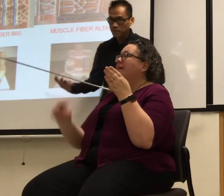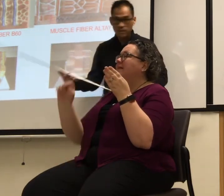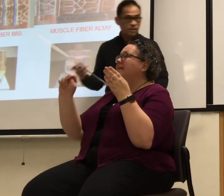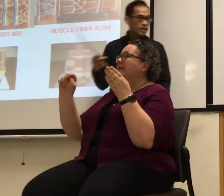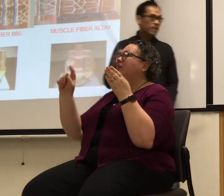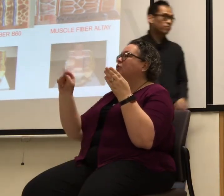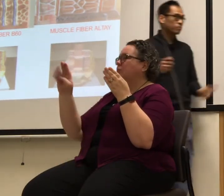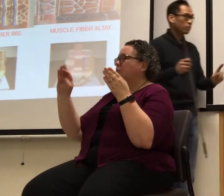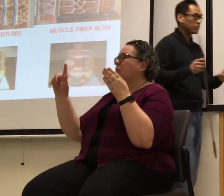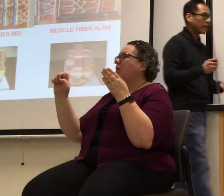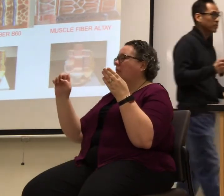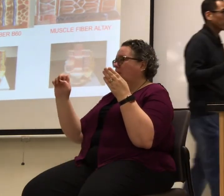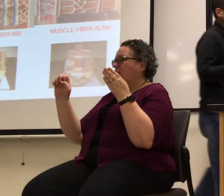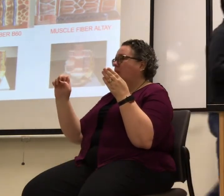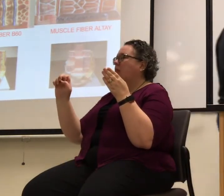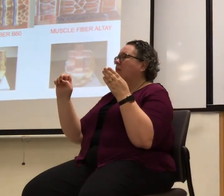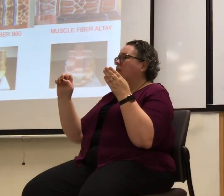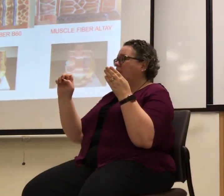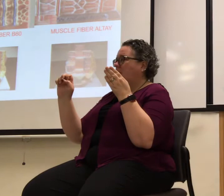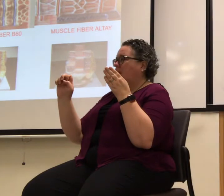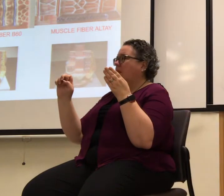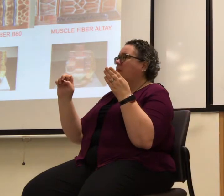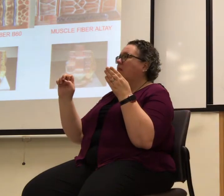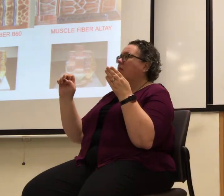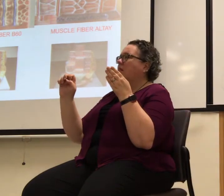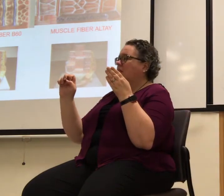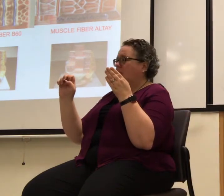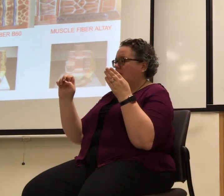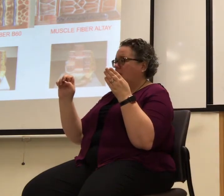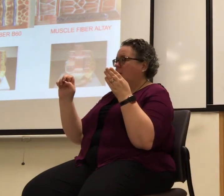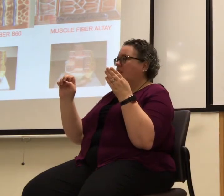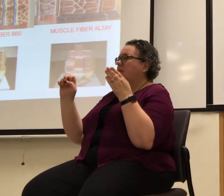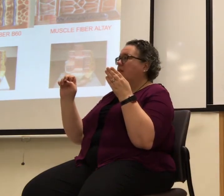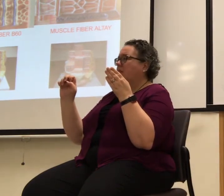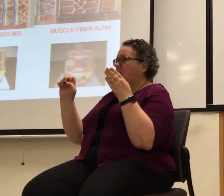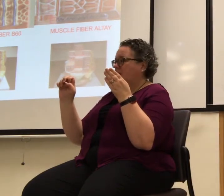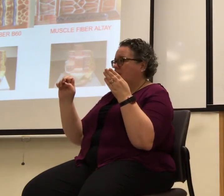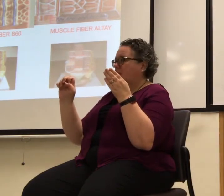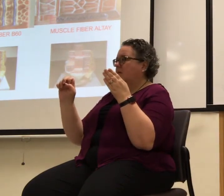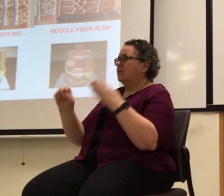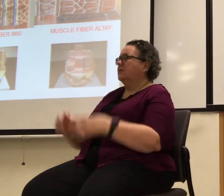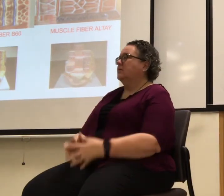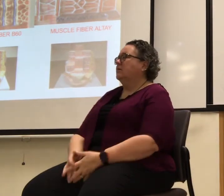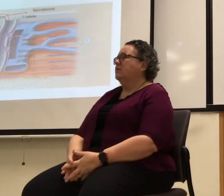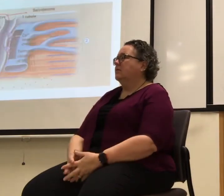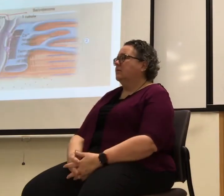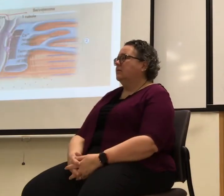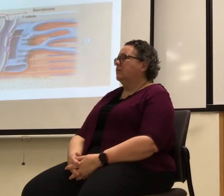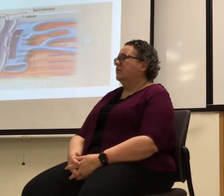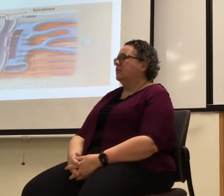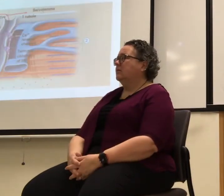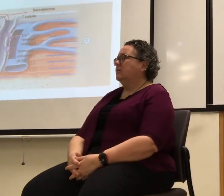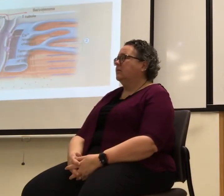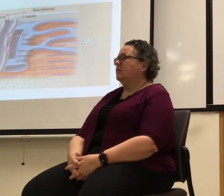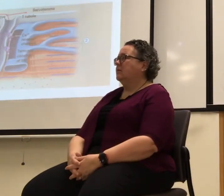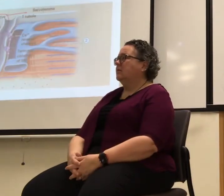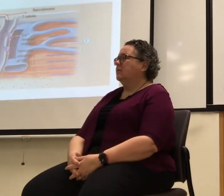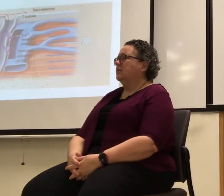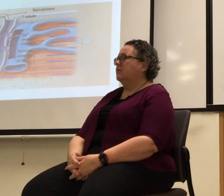T-tubule. T stands for transverse. All right, so that's kind of getting you ready for Friday's quiz and practice there. Here's a picture